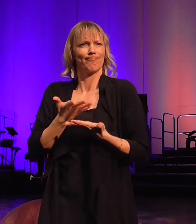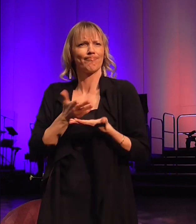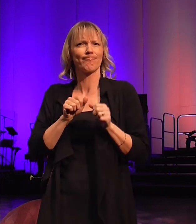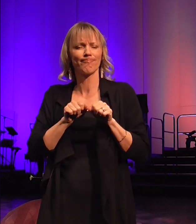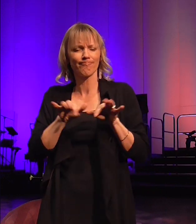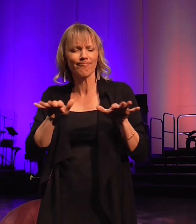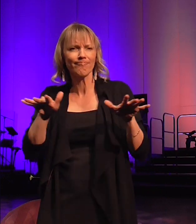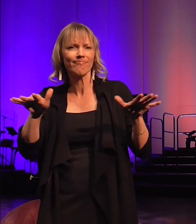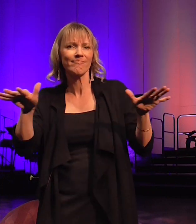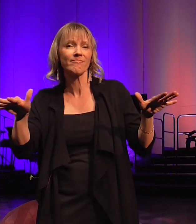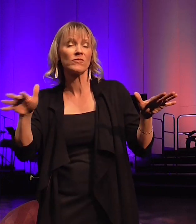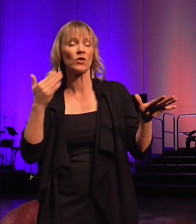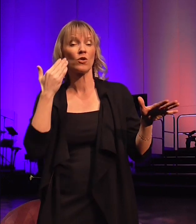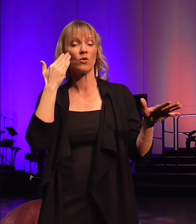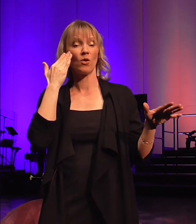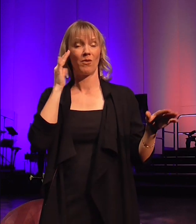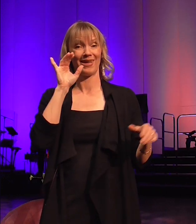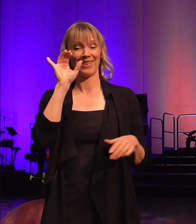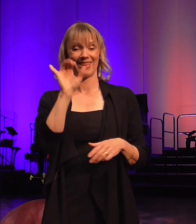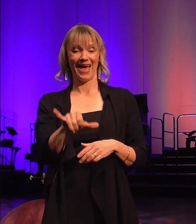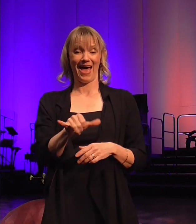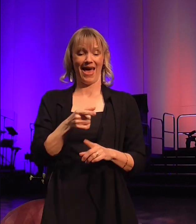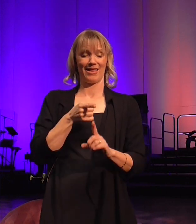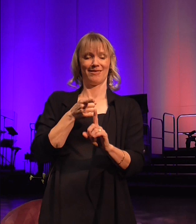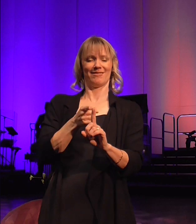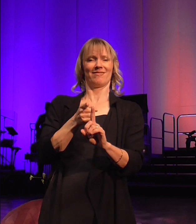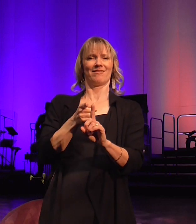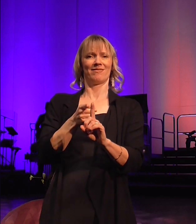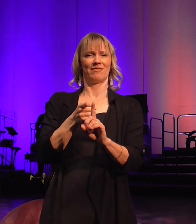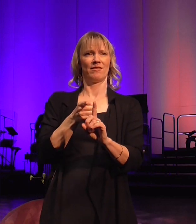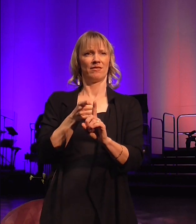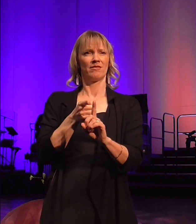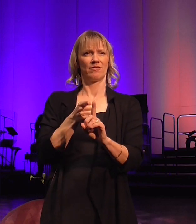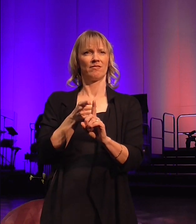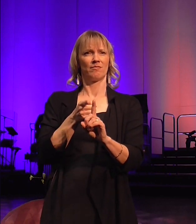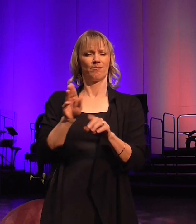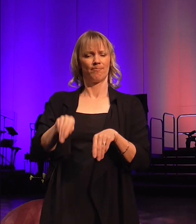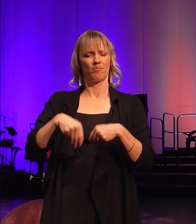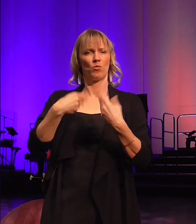knowing that that is the source of peace.